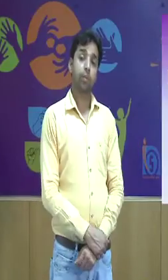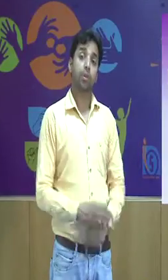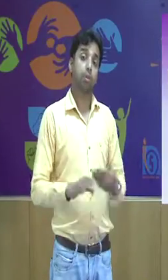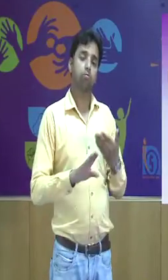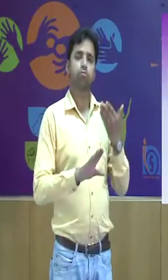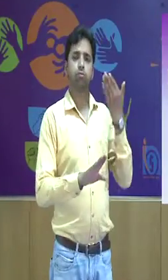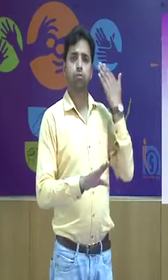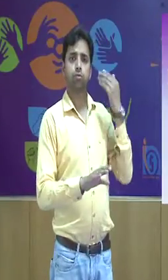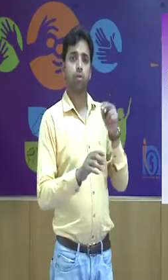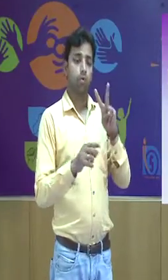During Vedic period,